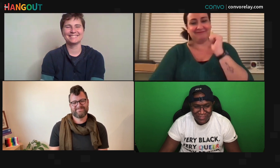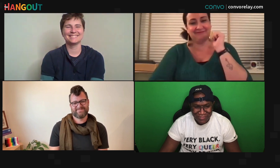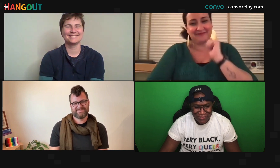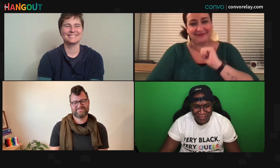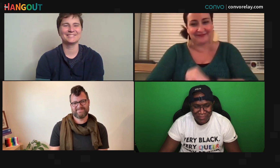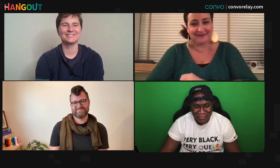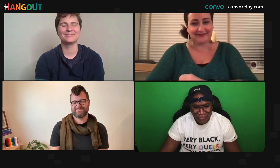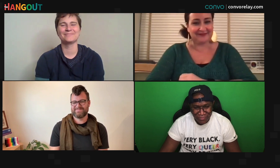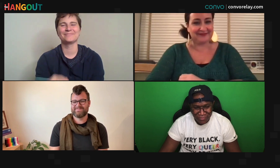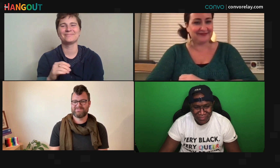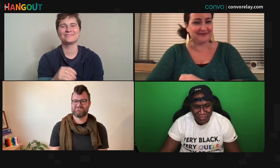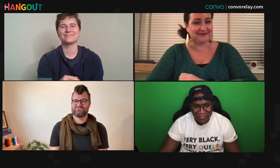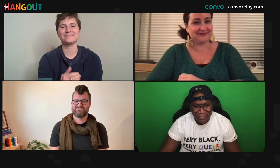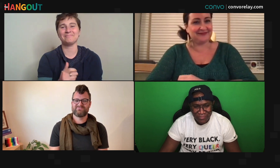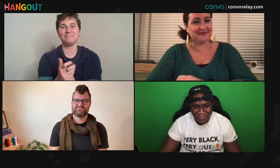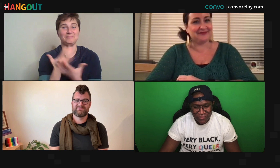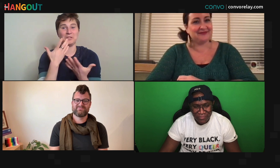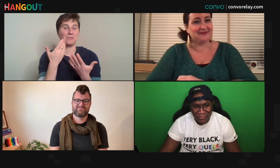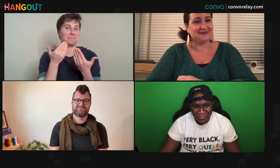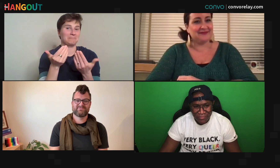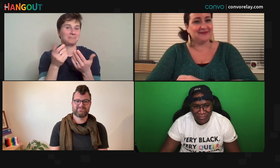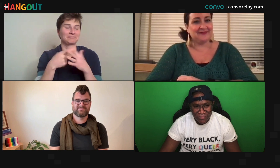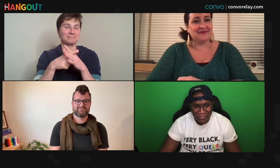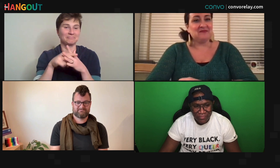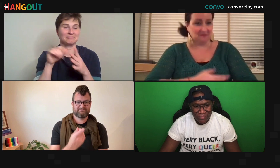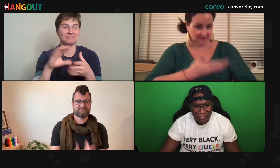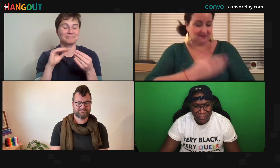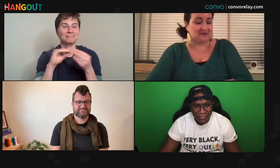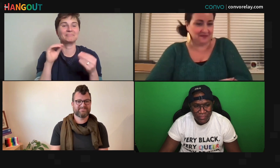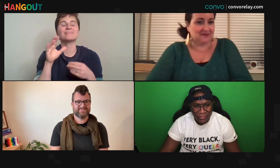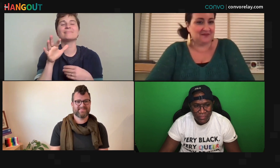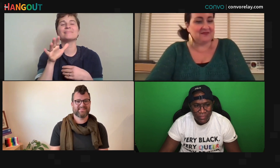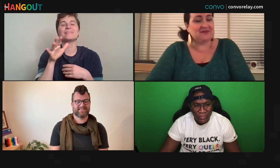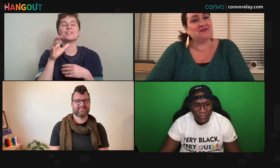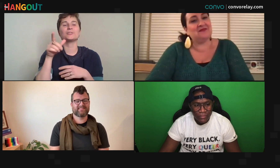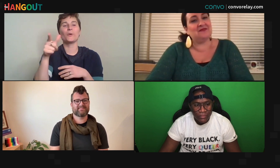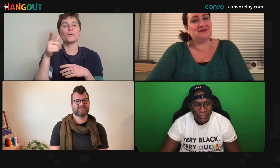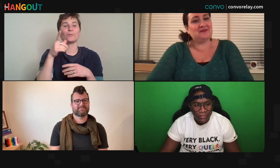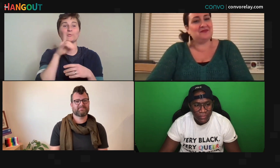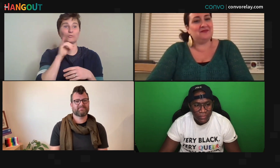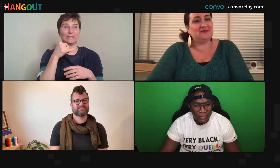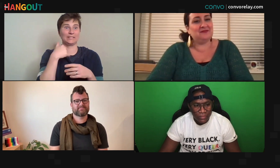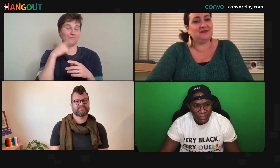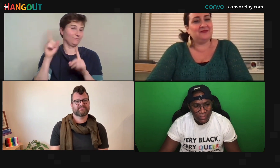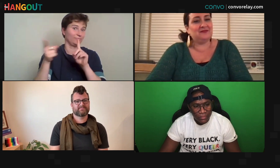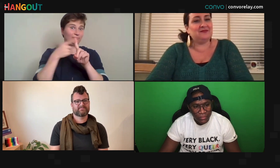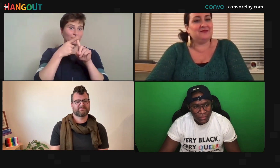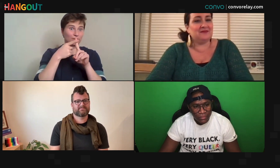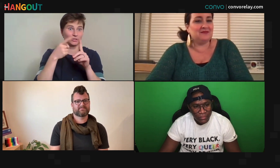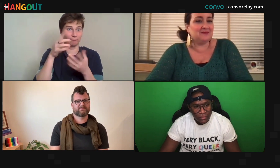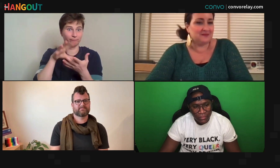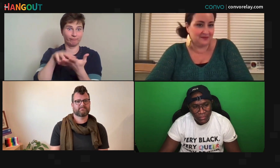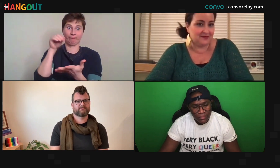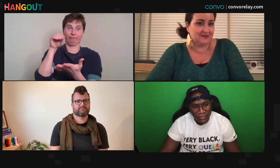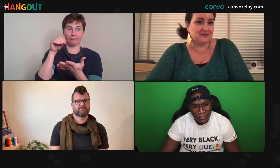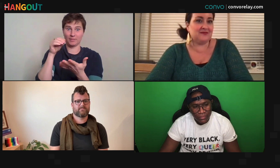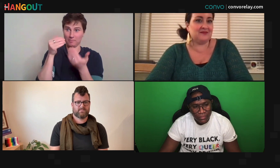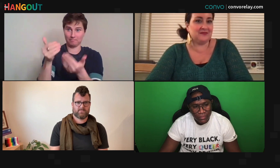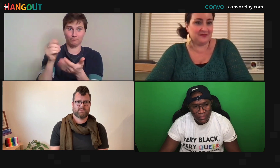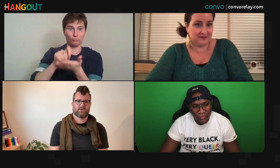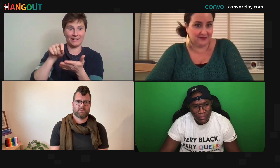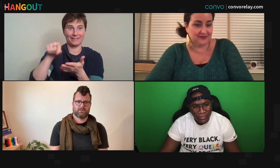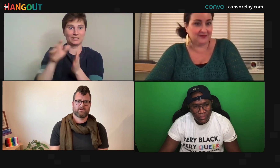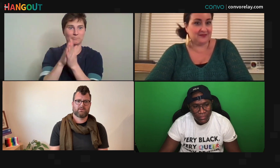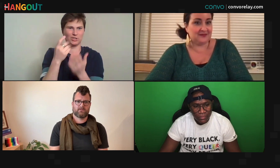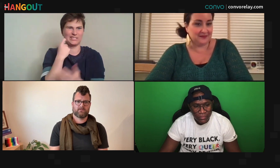journey, the process, and getting your book published. This is C3. I can go ahead and start the conversation. I remember